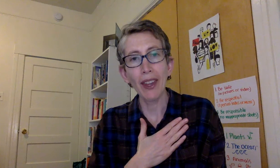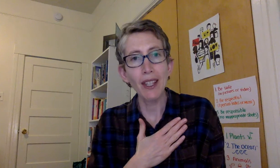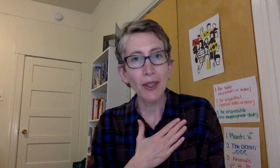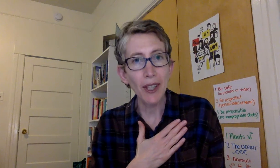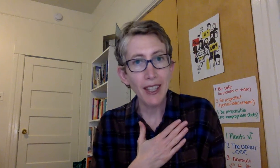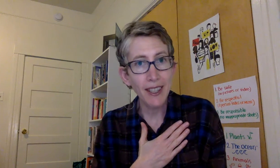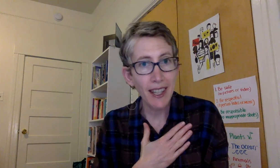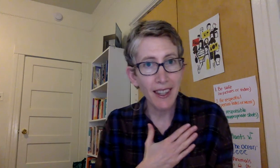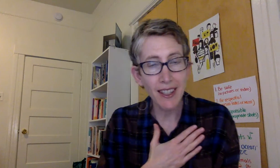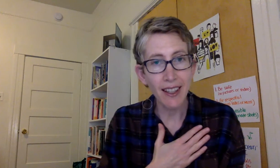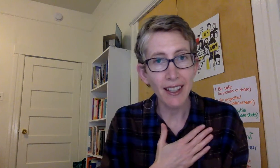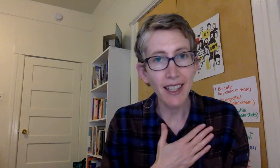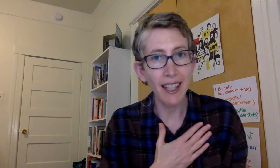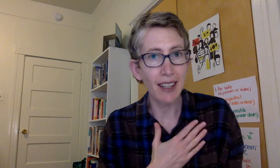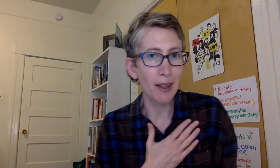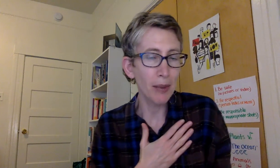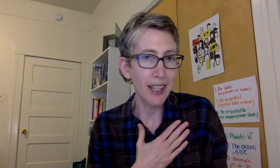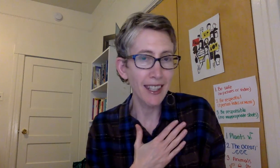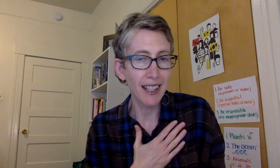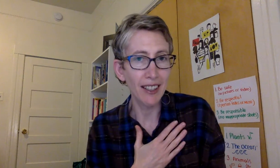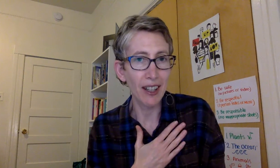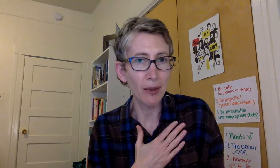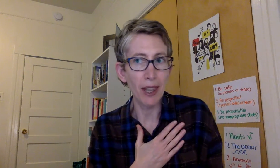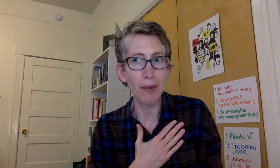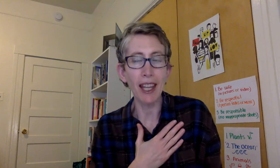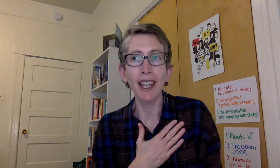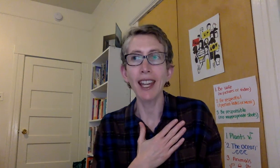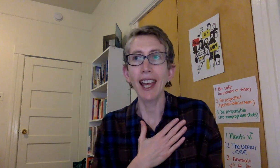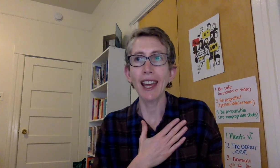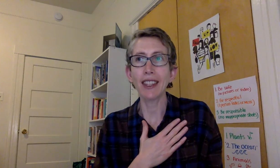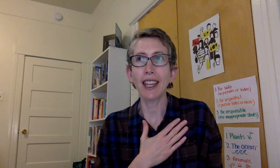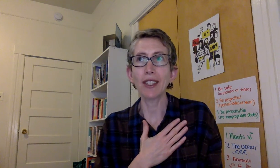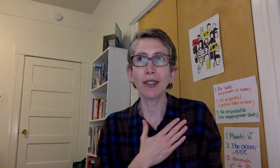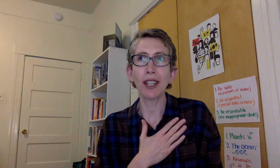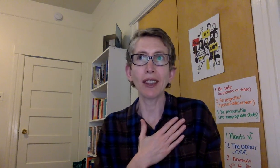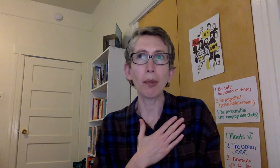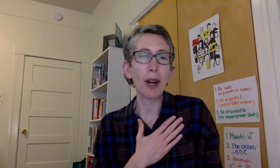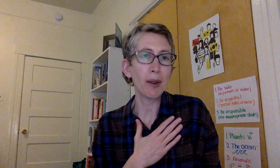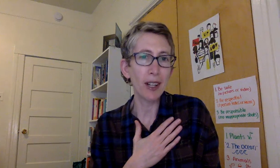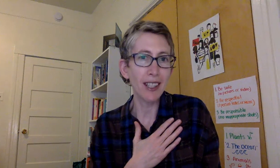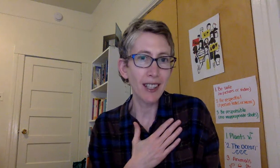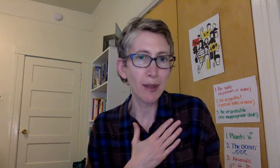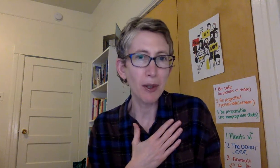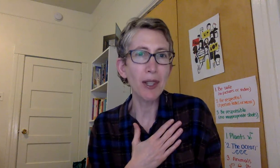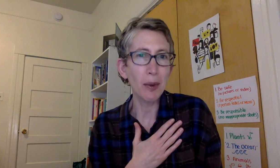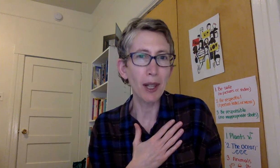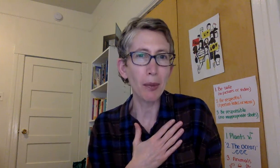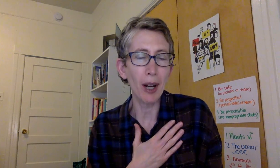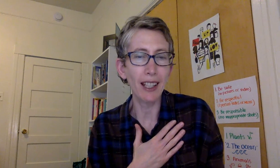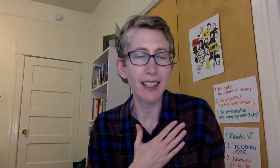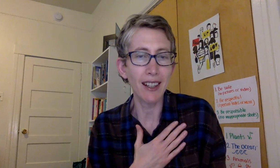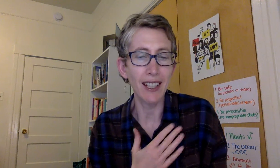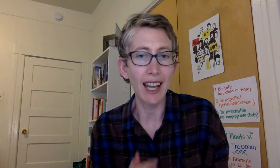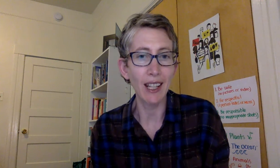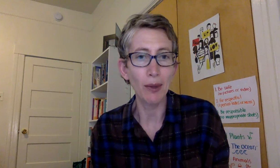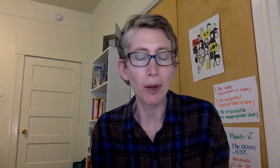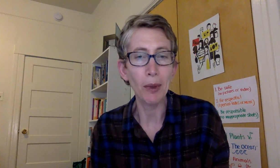So let's sing the song together. Please sing along with me. And then during the part where it's just music, we can practice our signs one more